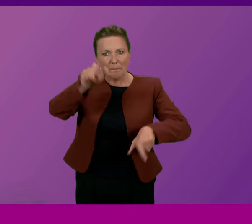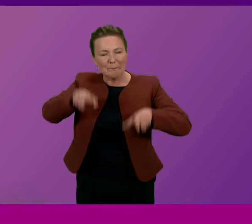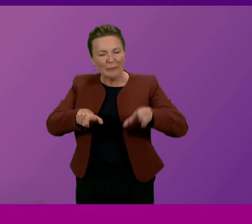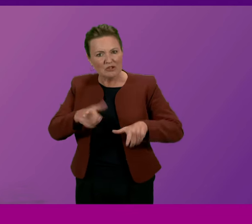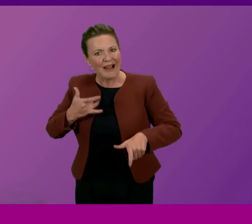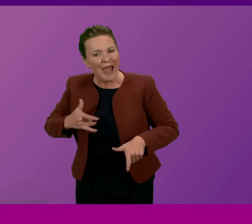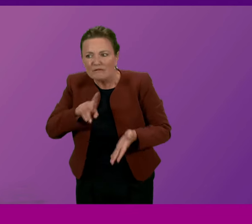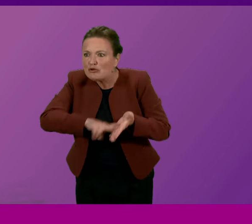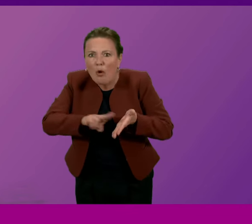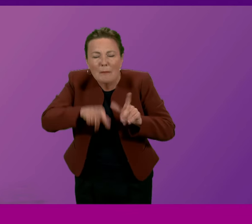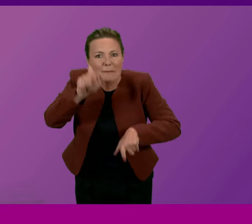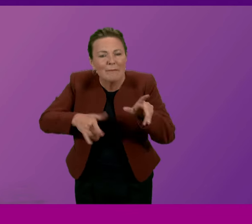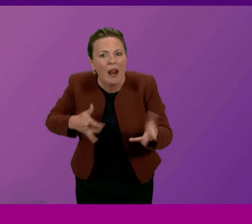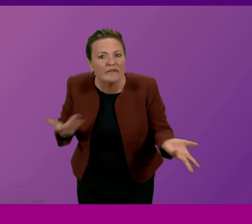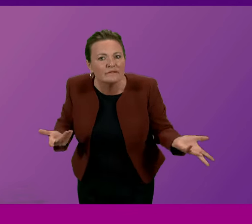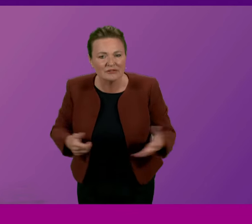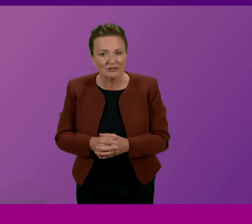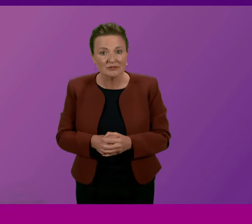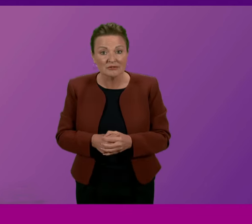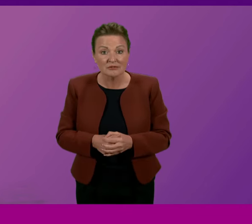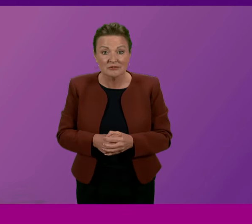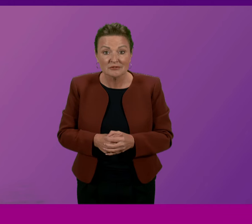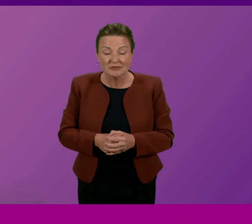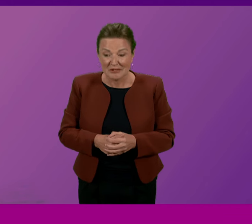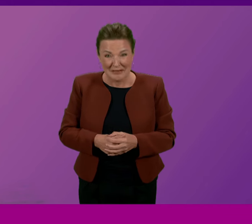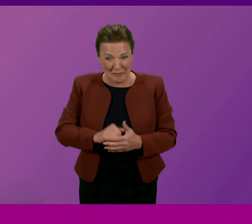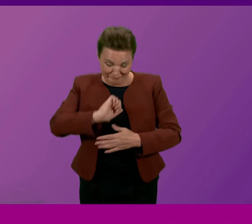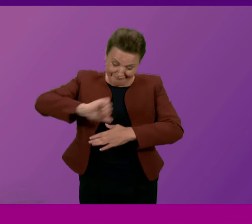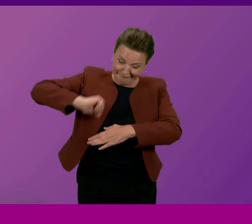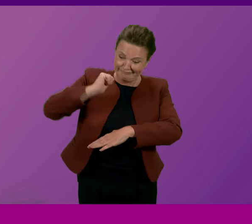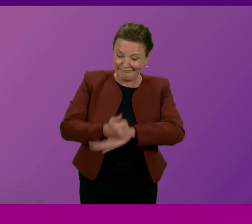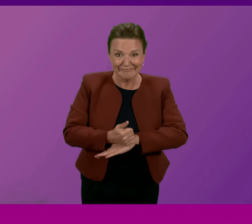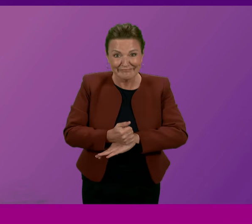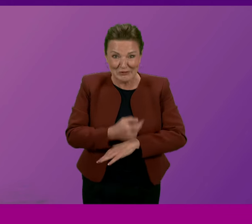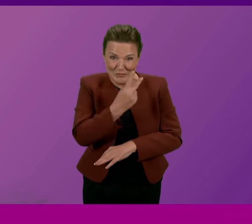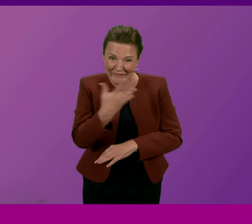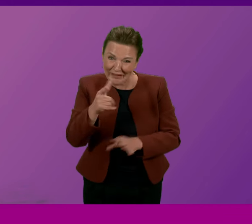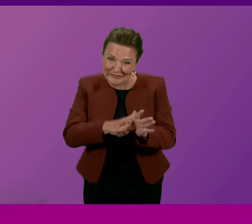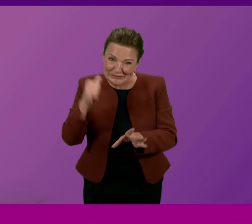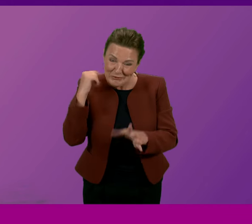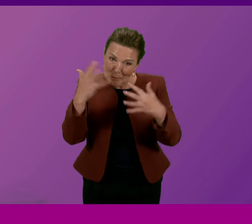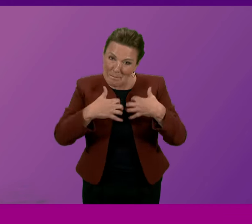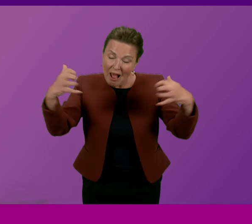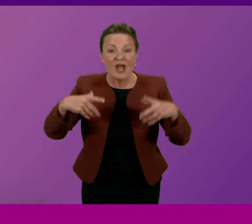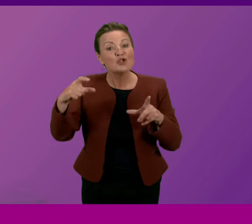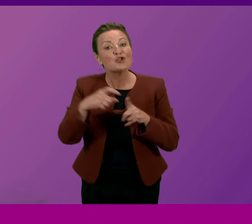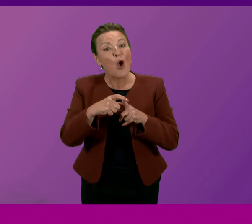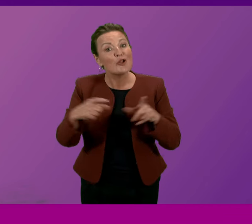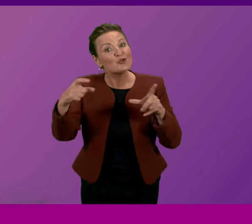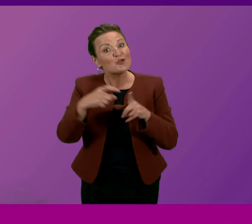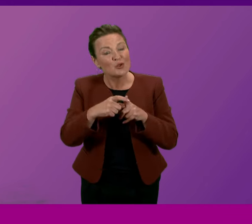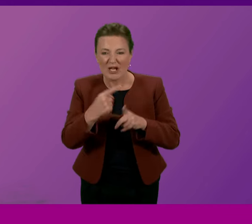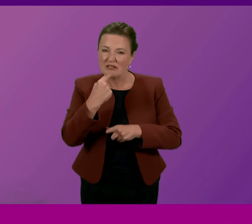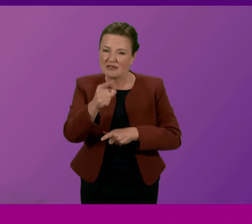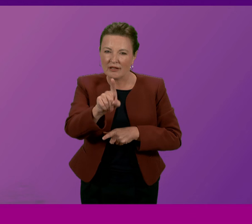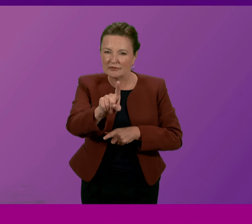outside. Opening Parliament 25 years ago, Donald Dewar said, "We will never lose sight of